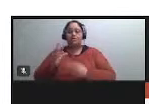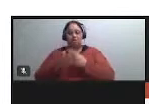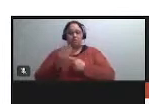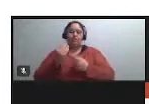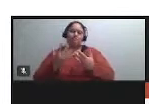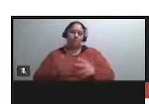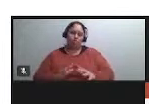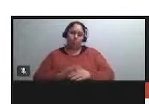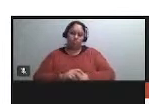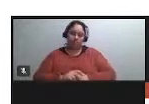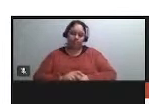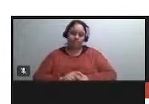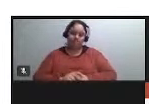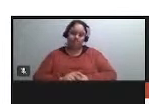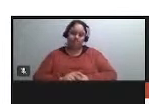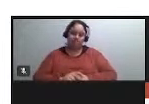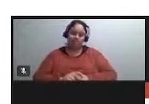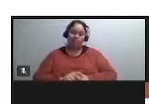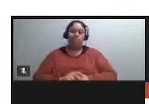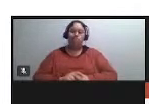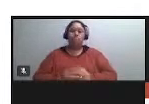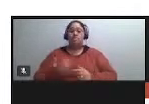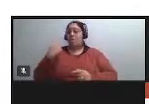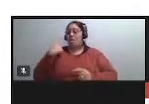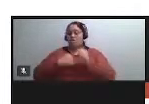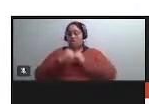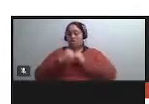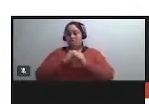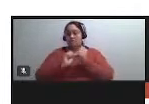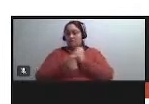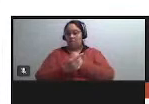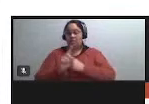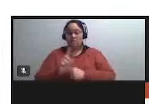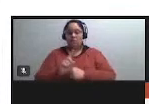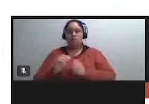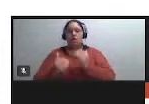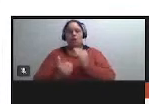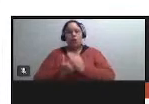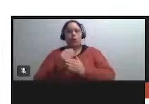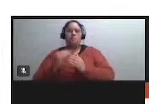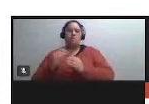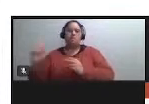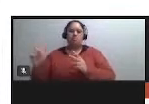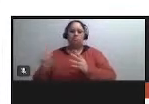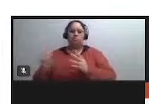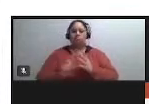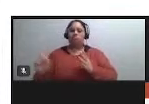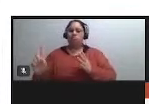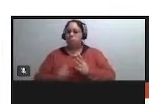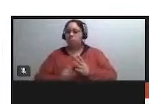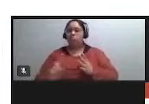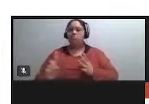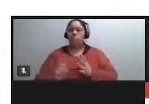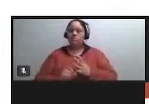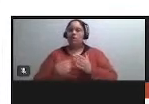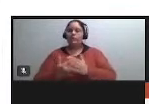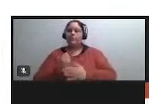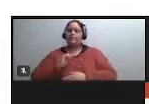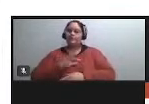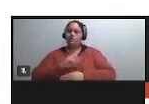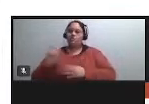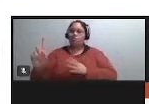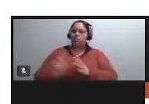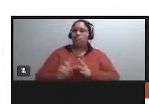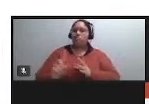achieved. Last year, what happened is that we had some new members and some new employees,